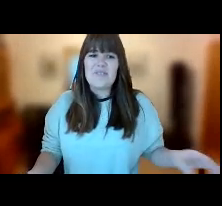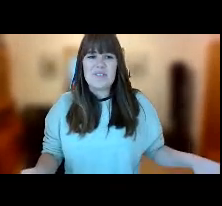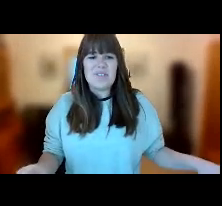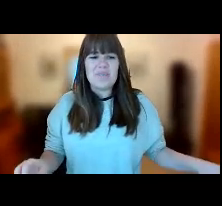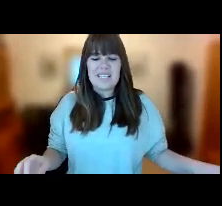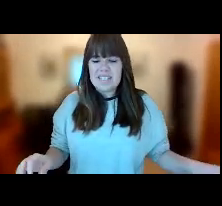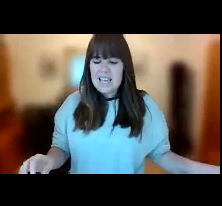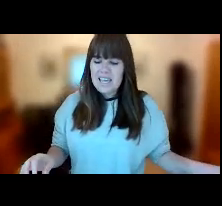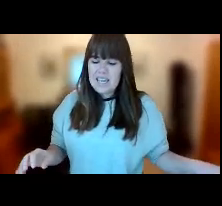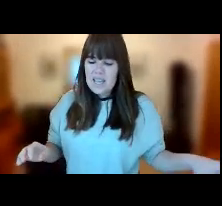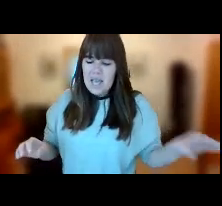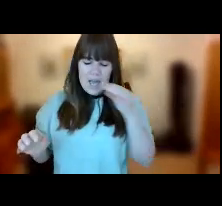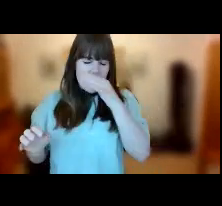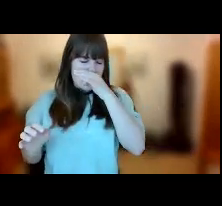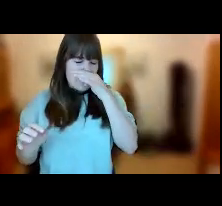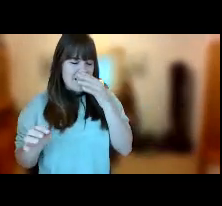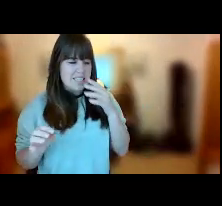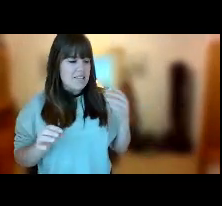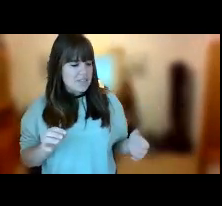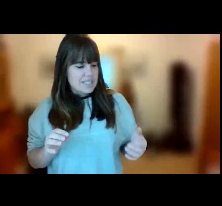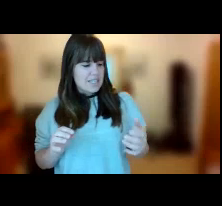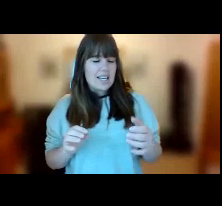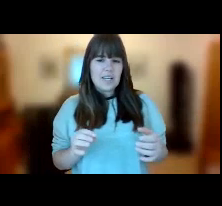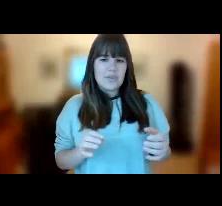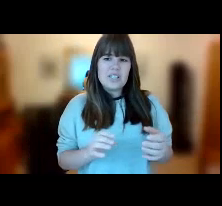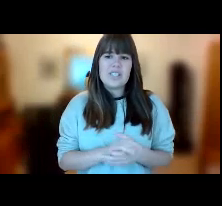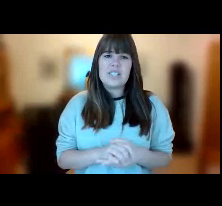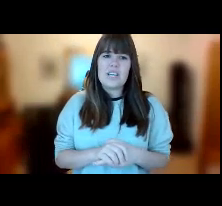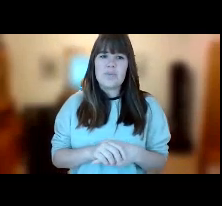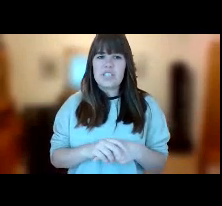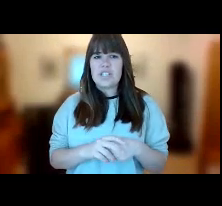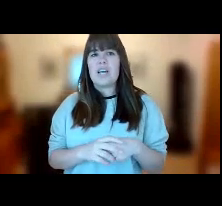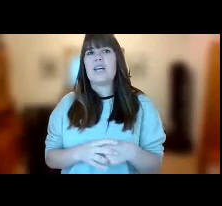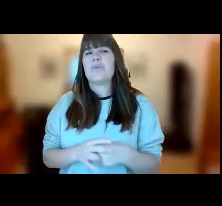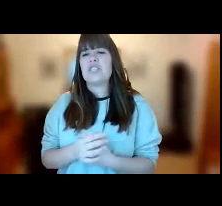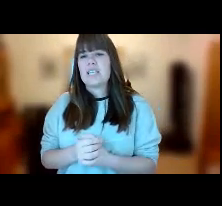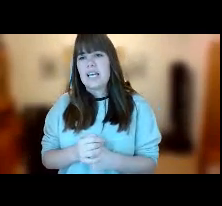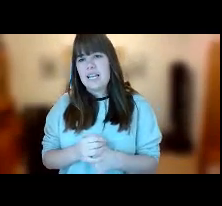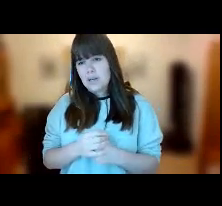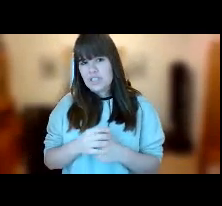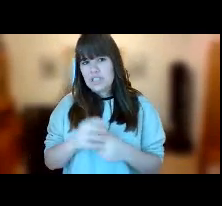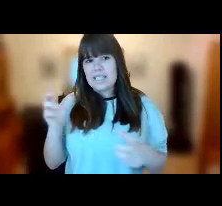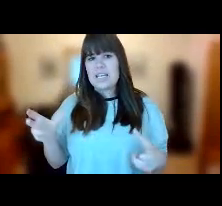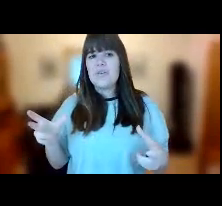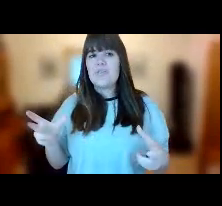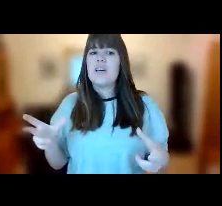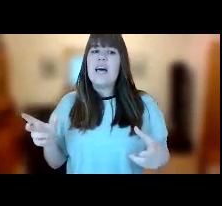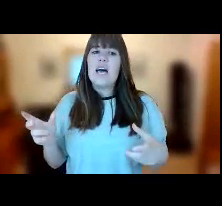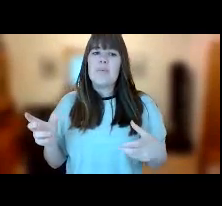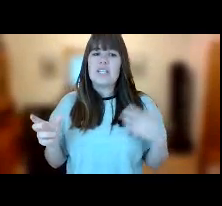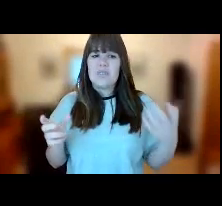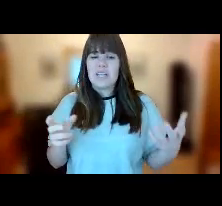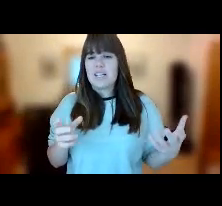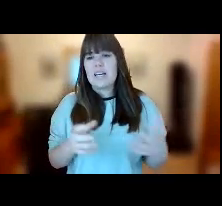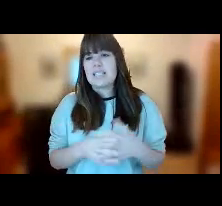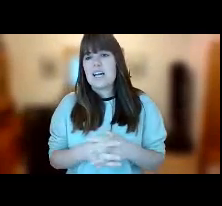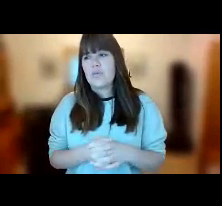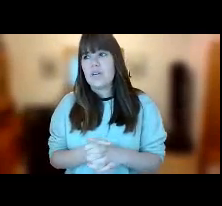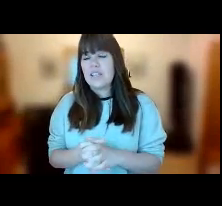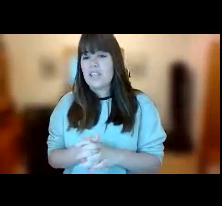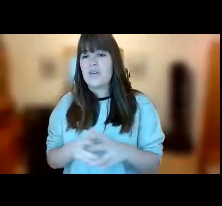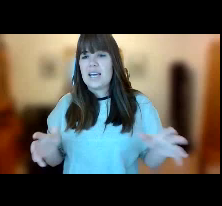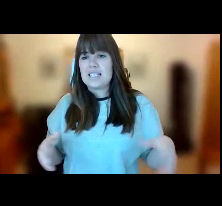Makaton before, but it's different to sign language. So British Sign Language is a language in itself, and it's